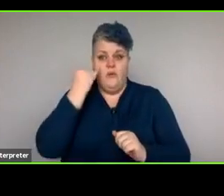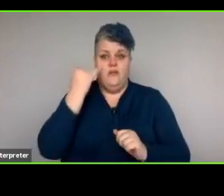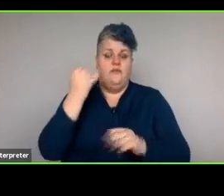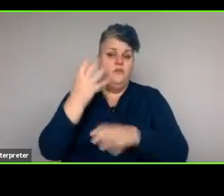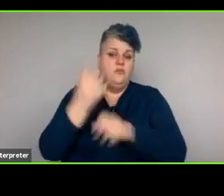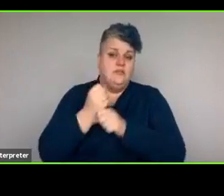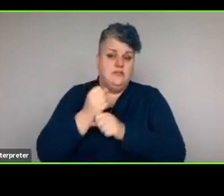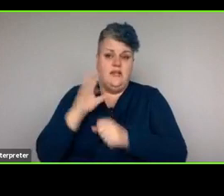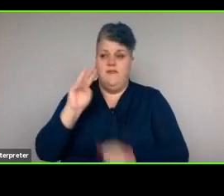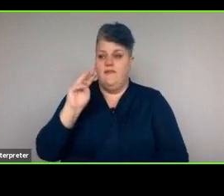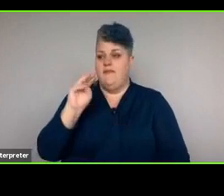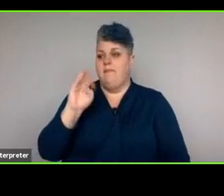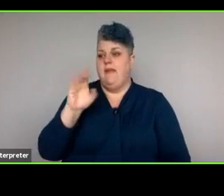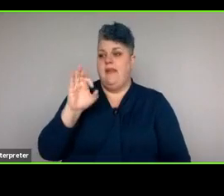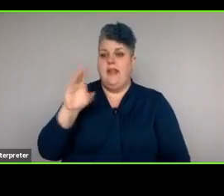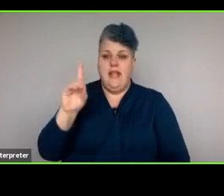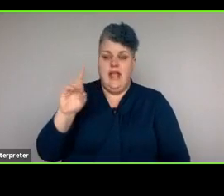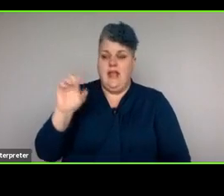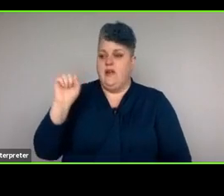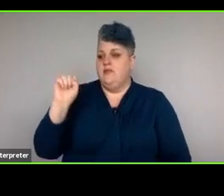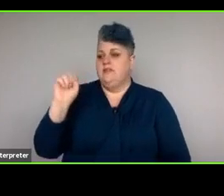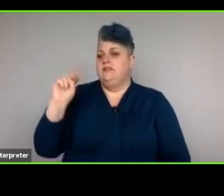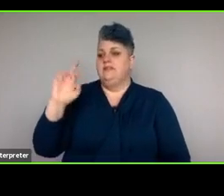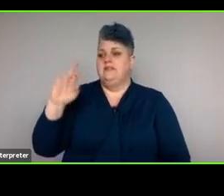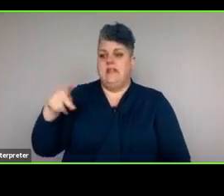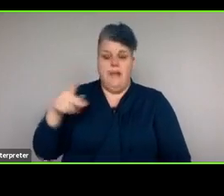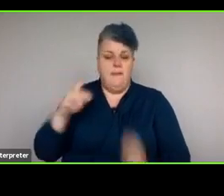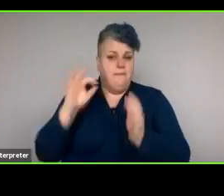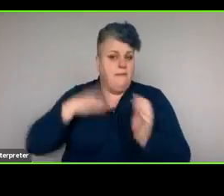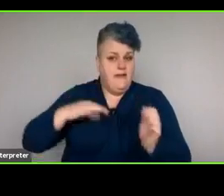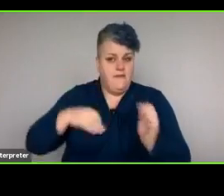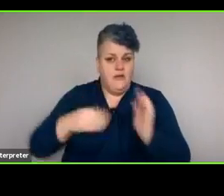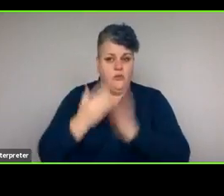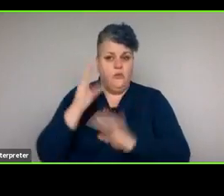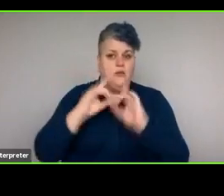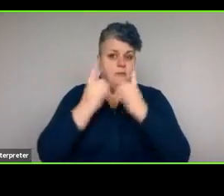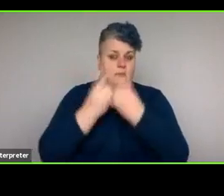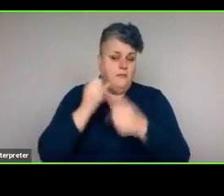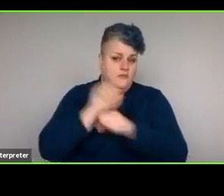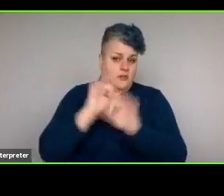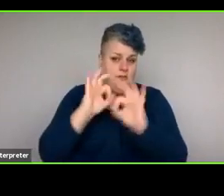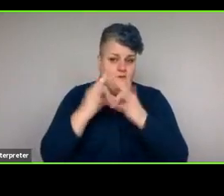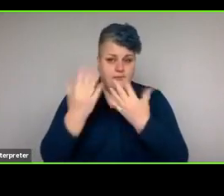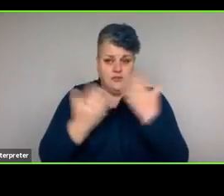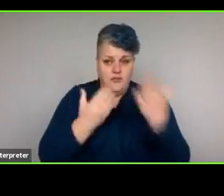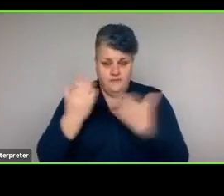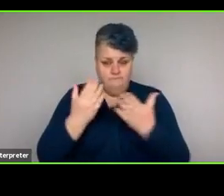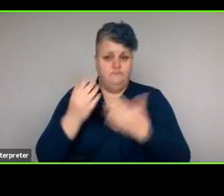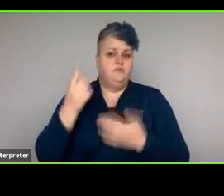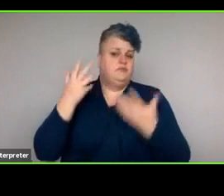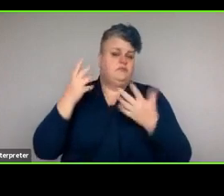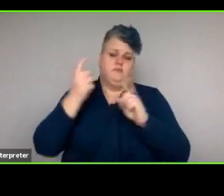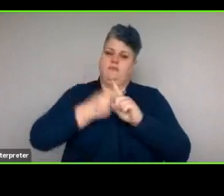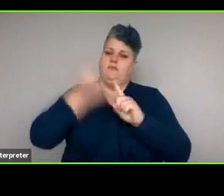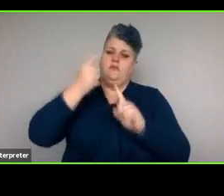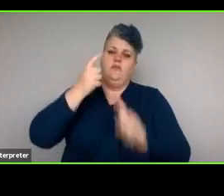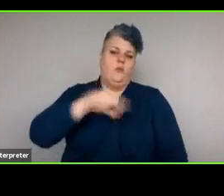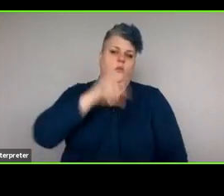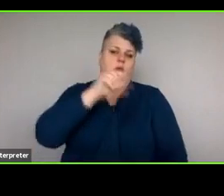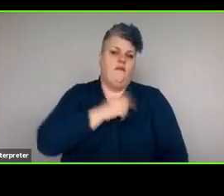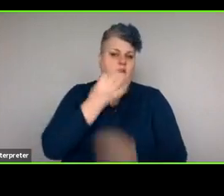of Medicaid or SNAP benefits or other type of benefits through the Department of Job and Family Services. You actually qualify for a free cell phone every